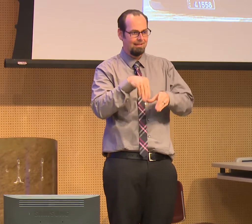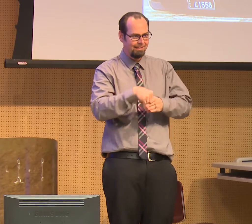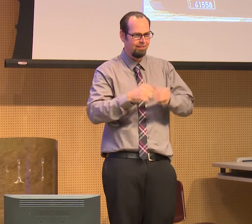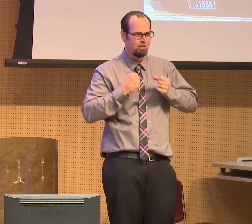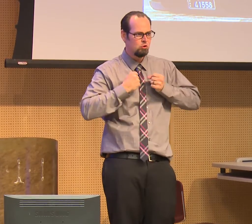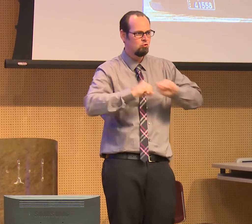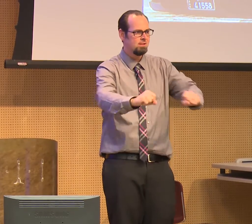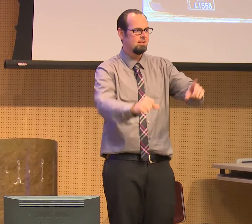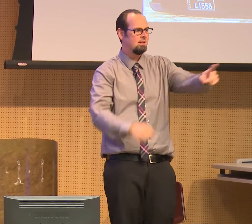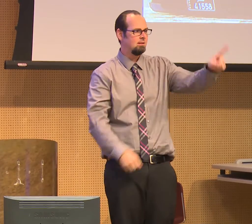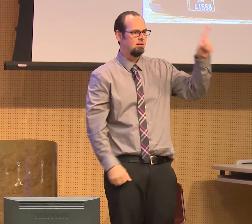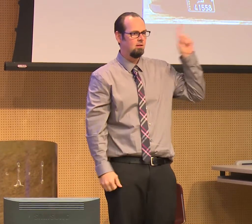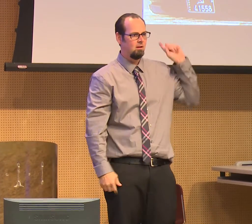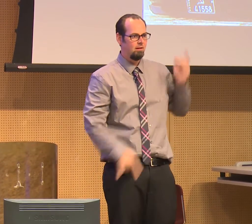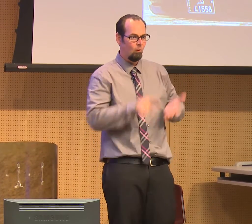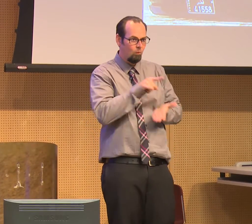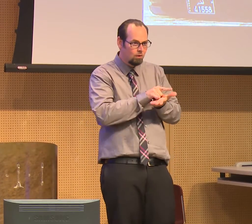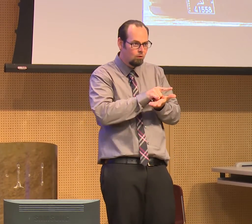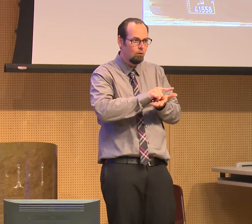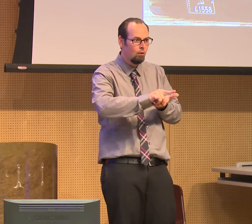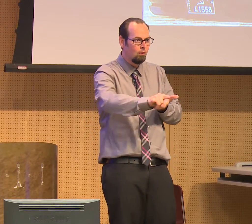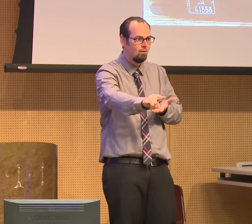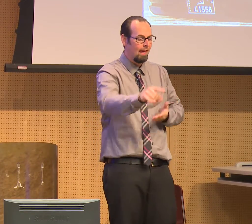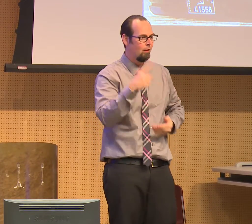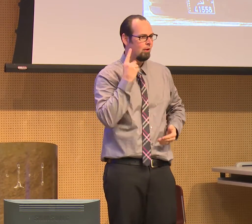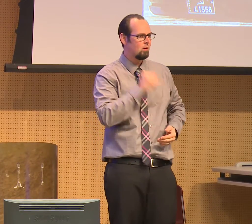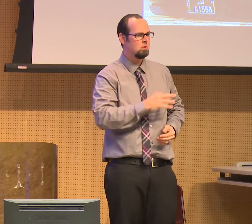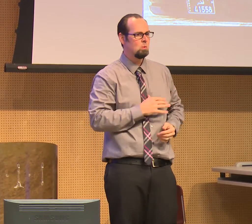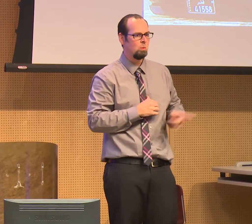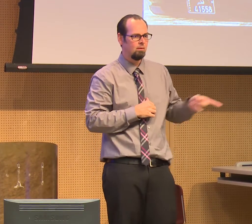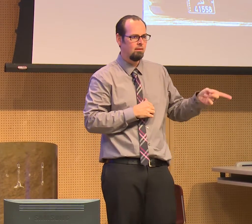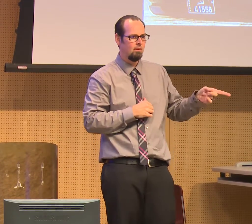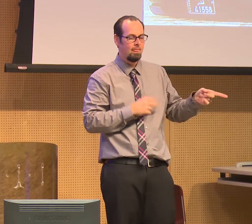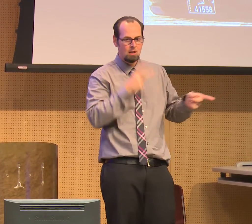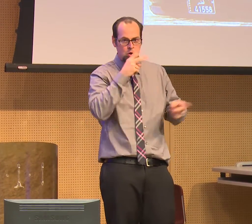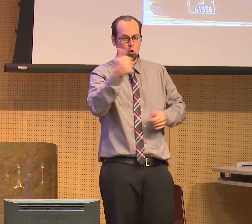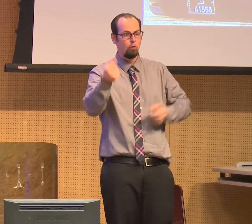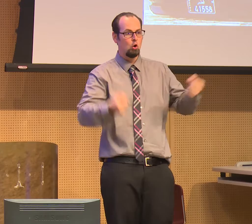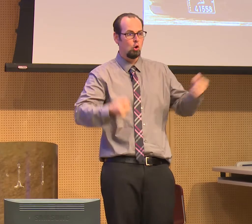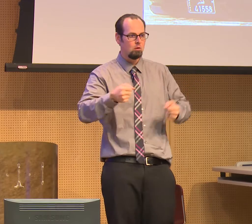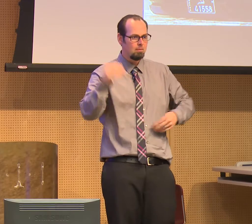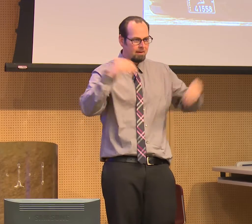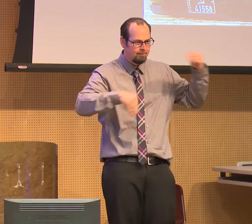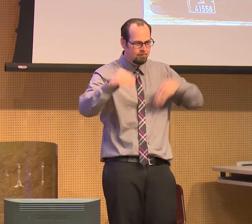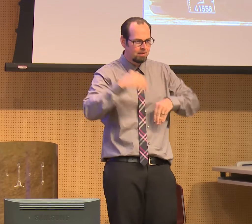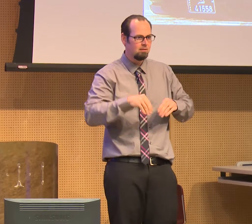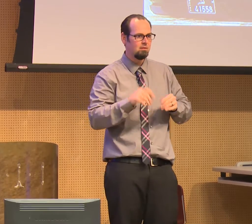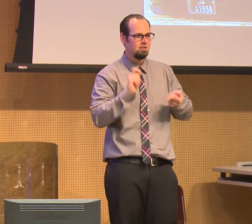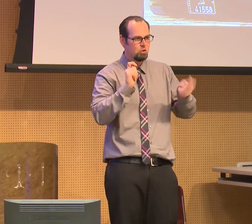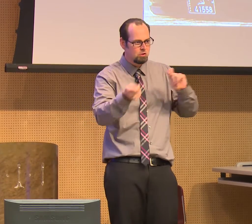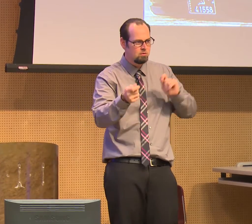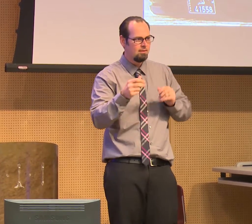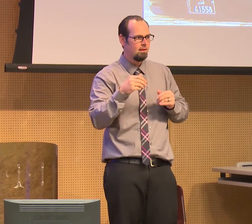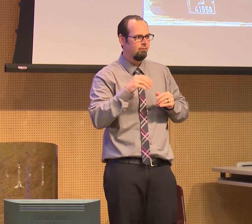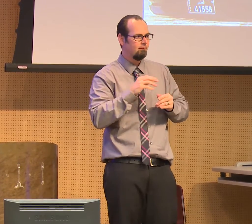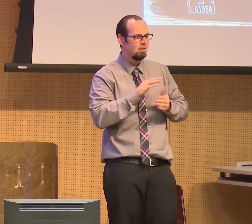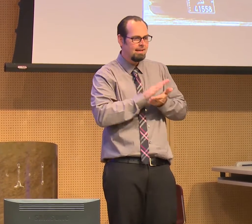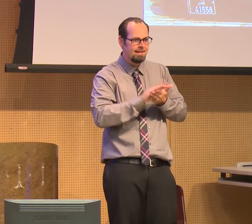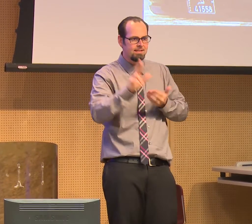That was boring, but actually seeing a lowrider down on the street and how people changed their